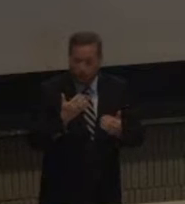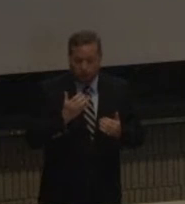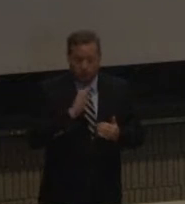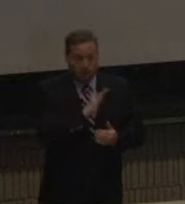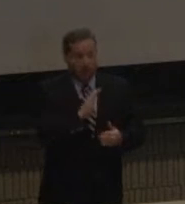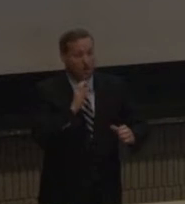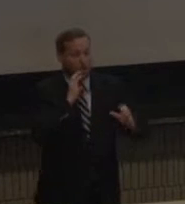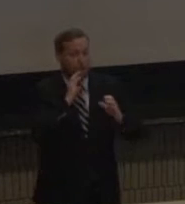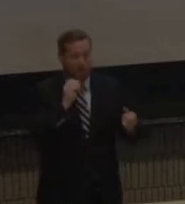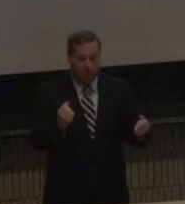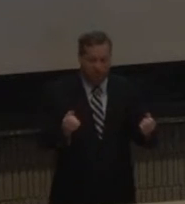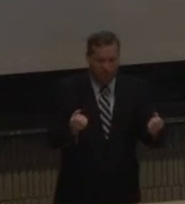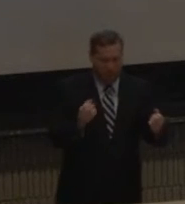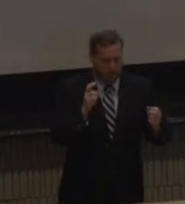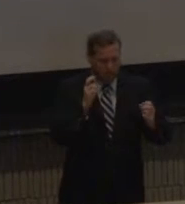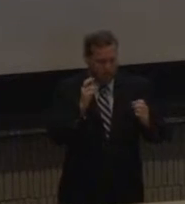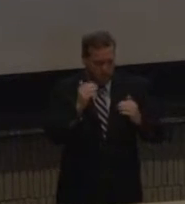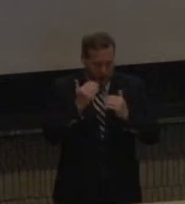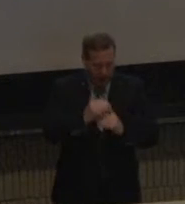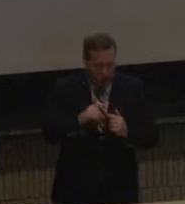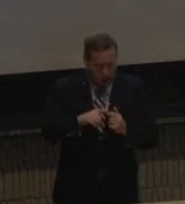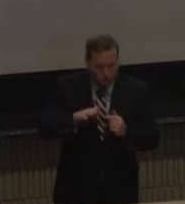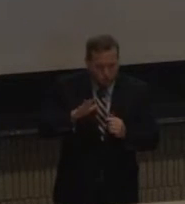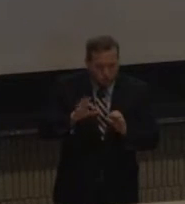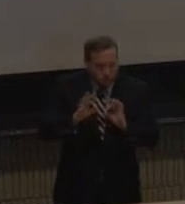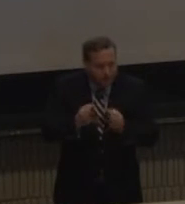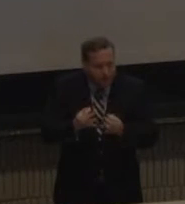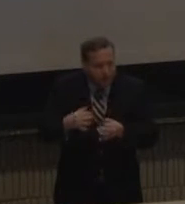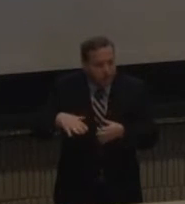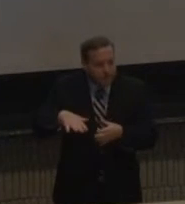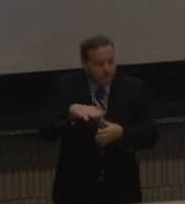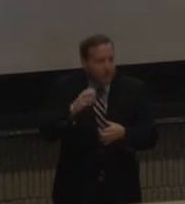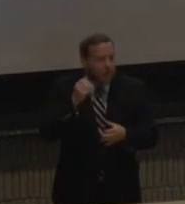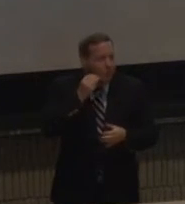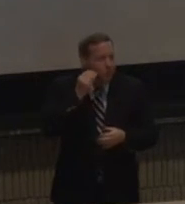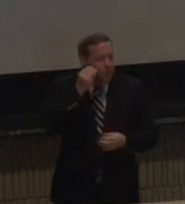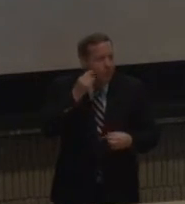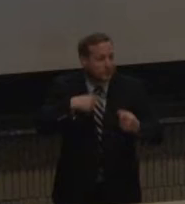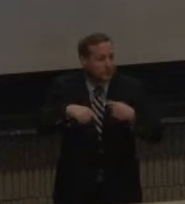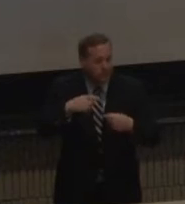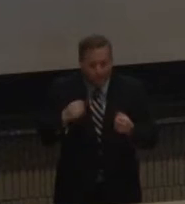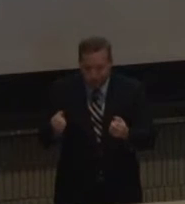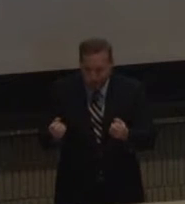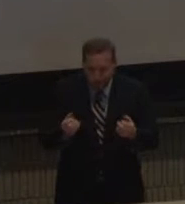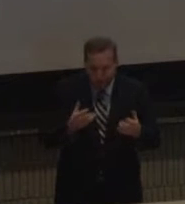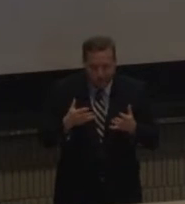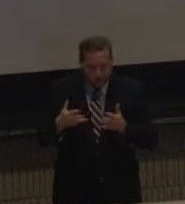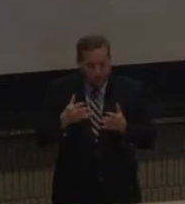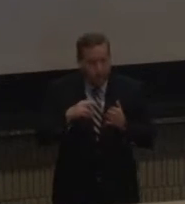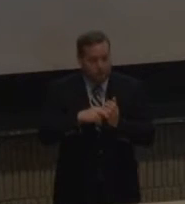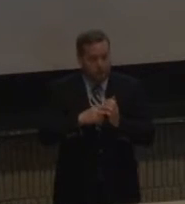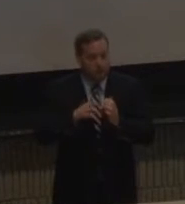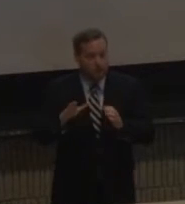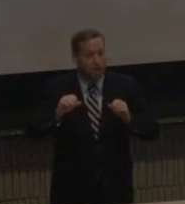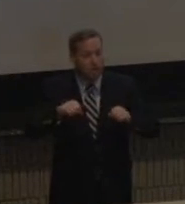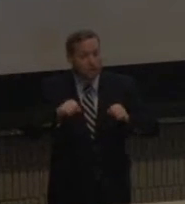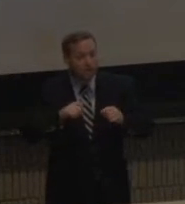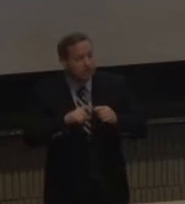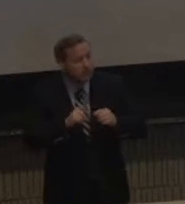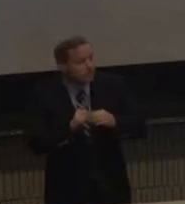isolated. They may have no access. They may have very limited communication, even with their family. Just home